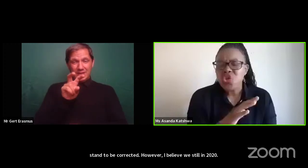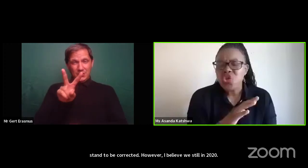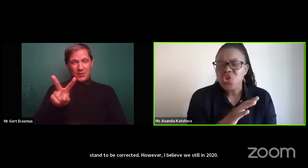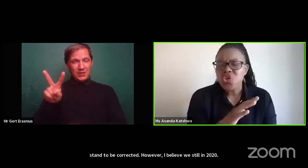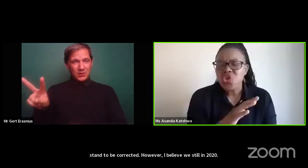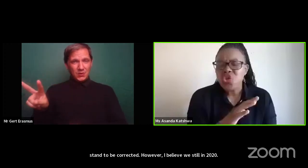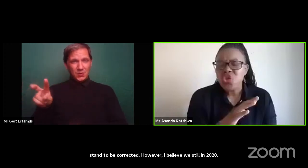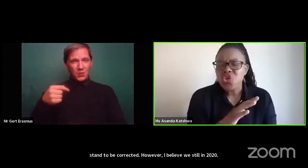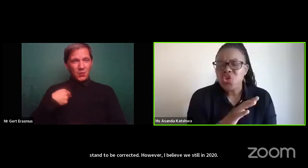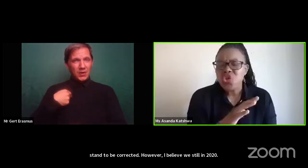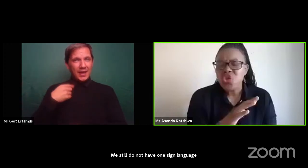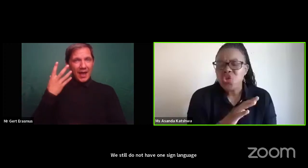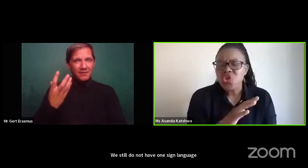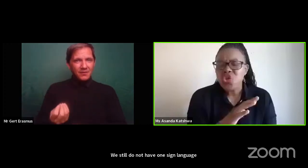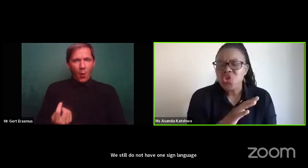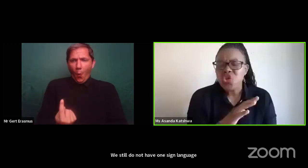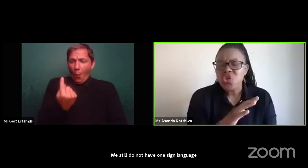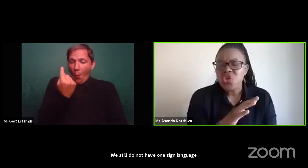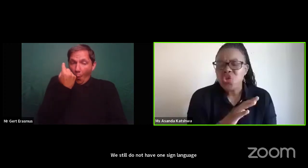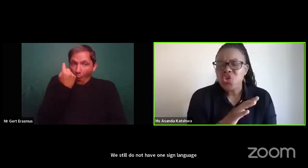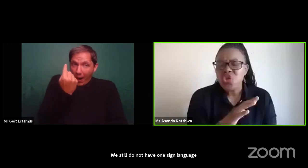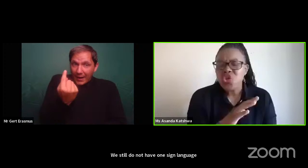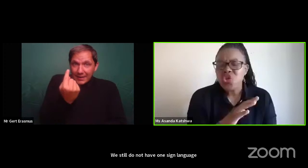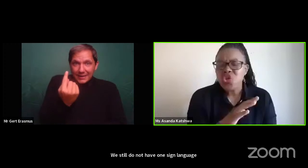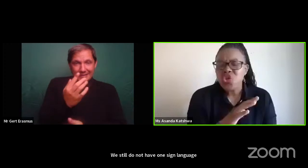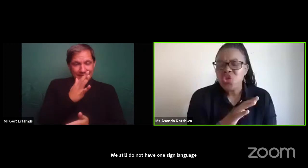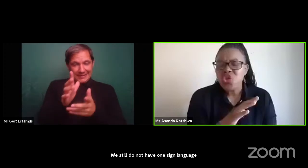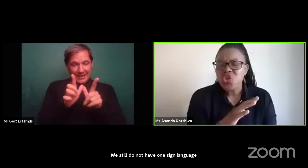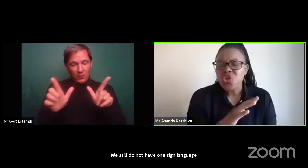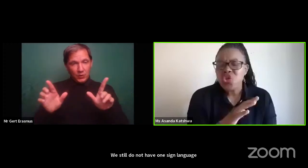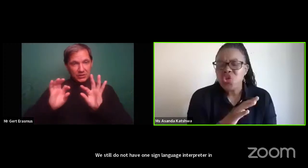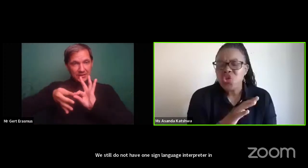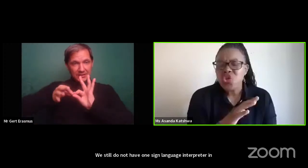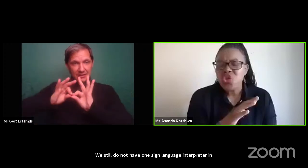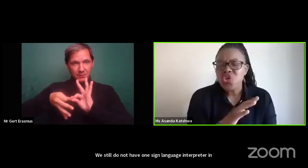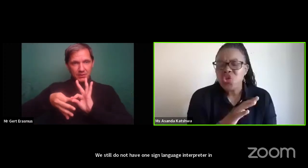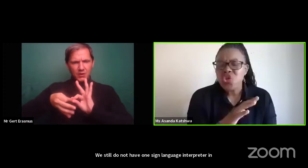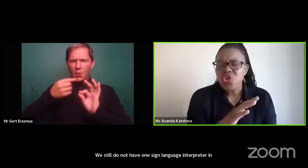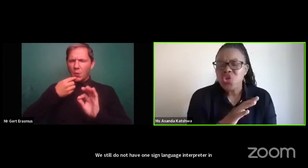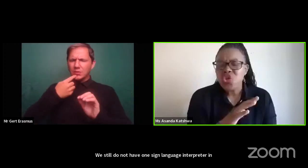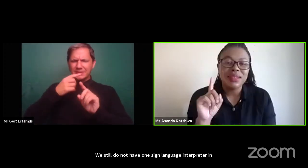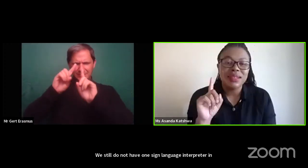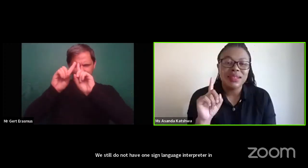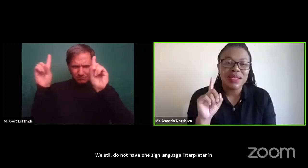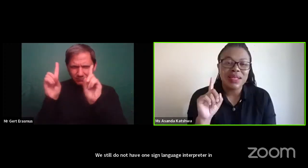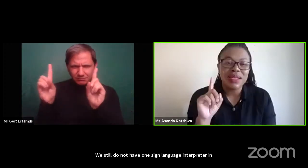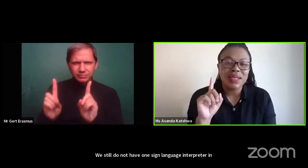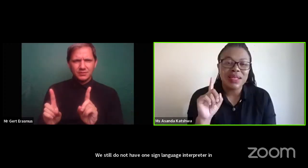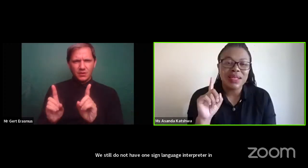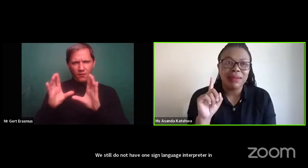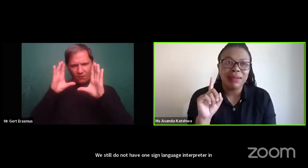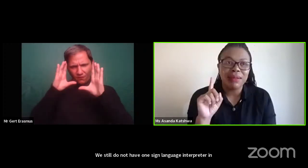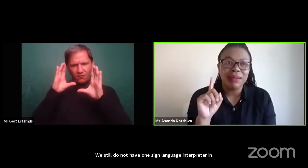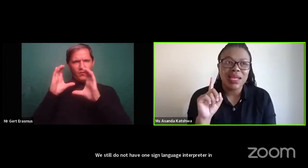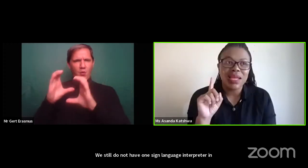one sign language interpreter in this country who specializes in